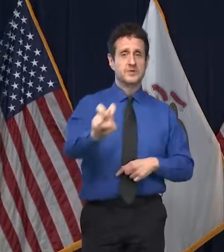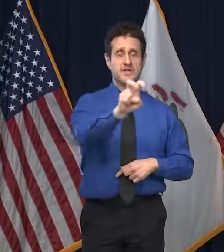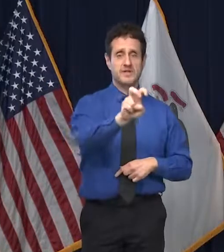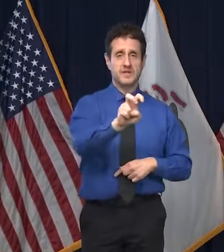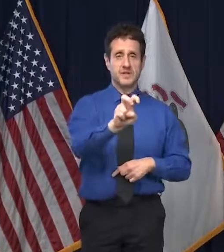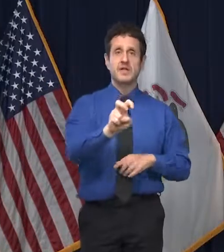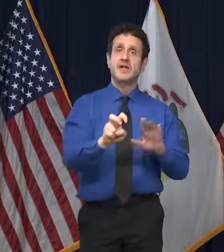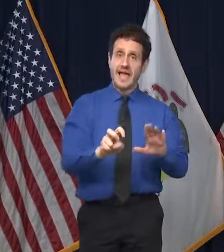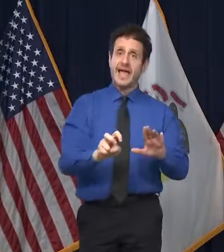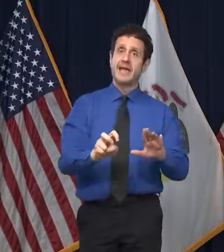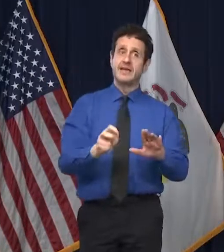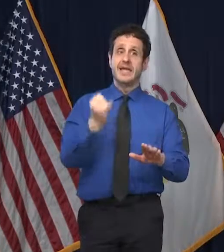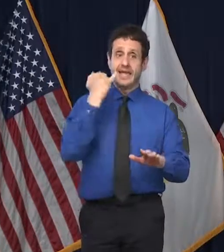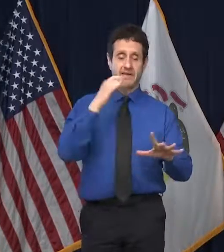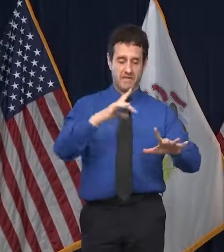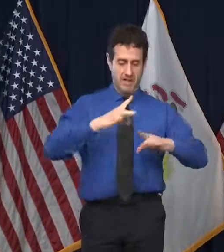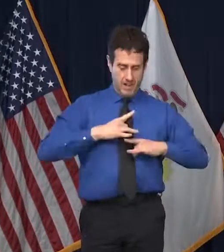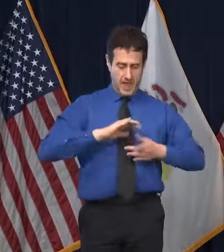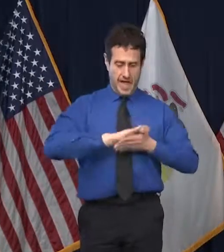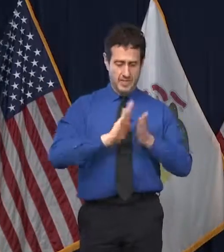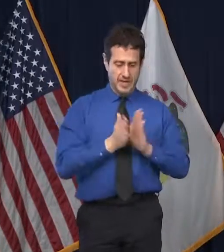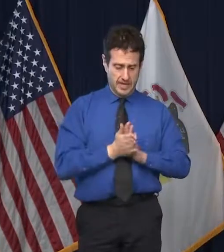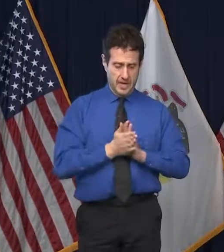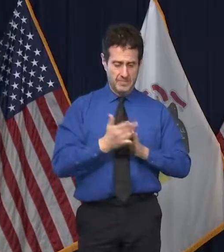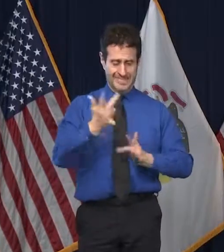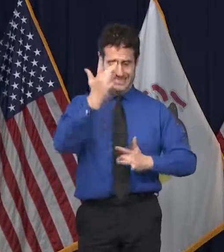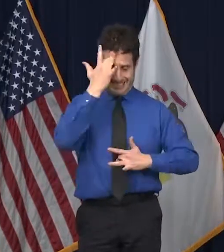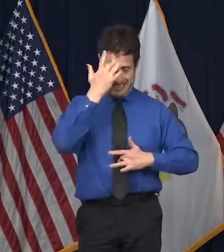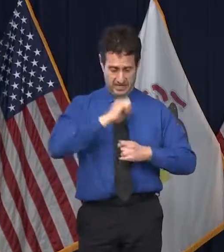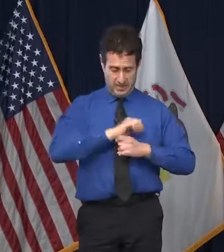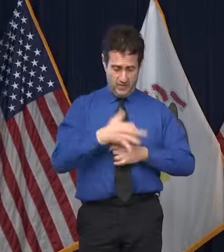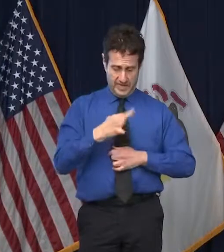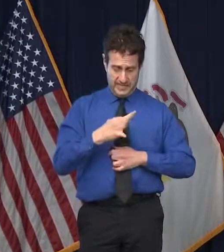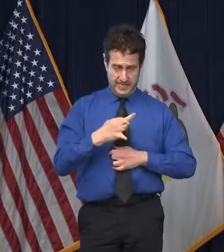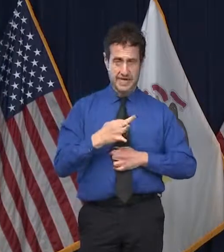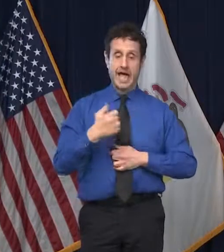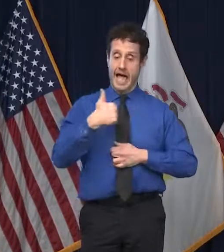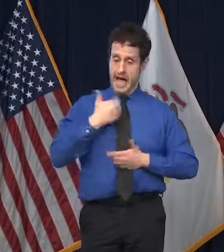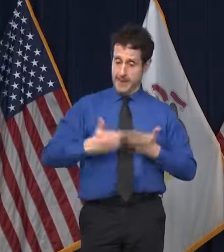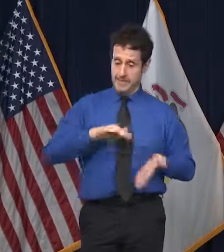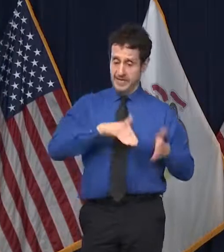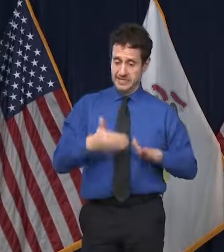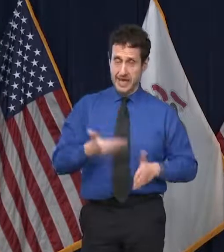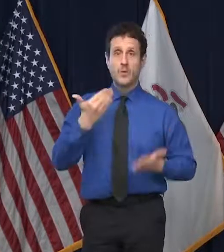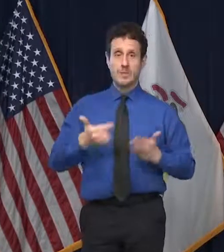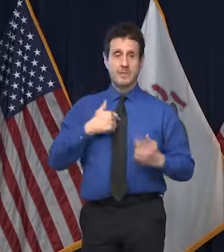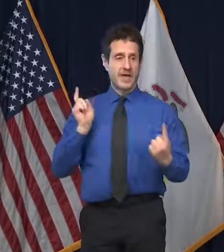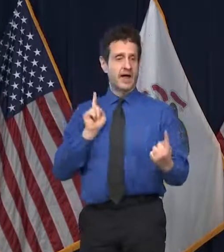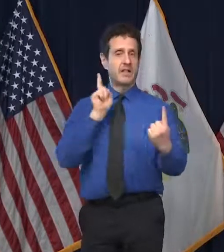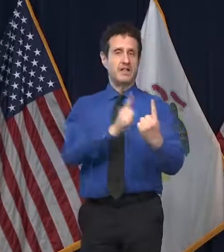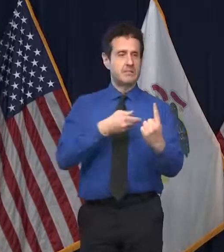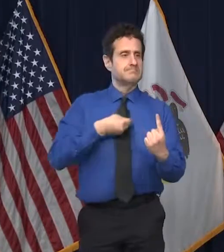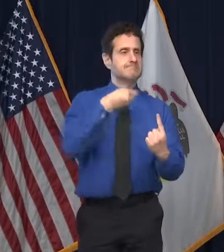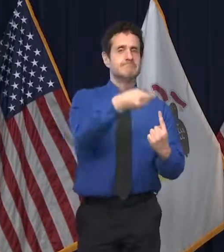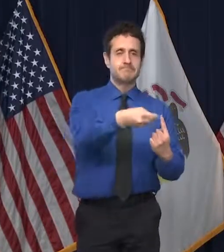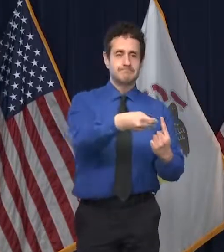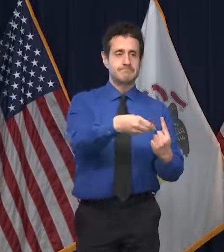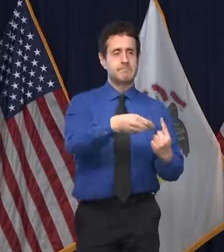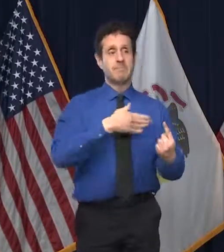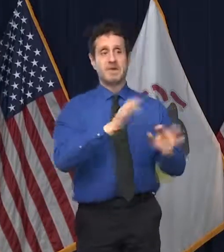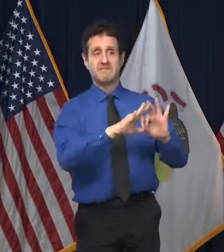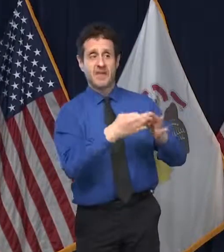death. Let's be very plain. And it's not just to yourself, for the people who feel nothing could ever happen to them, but it's to other members